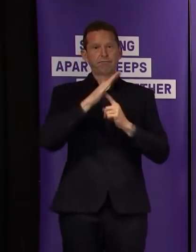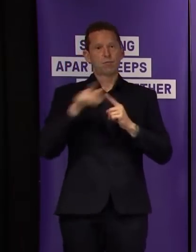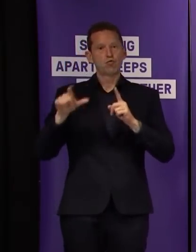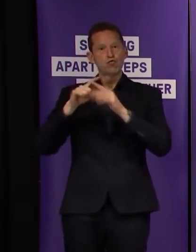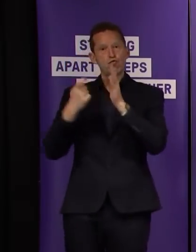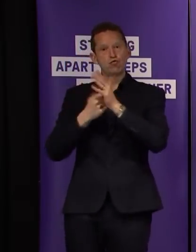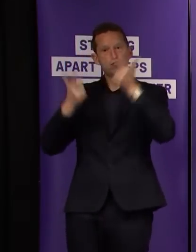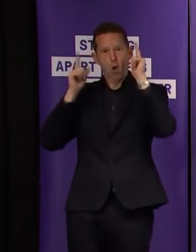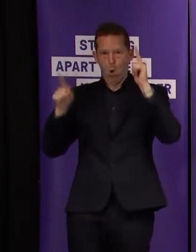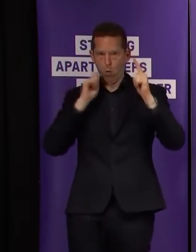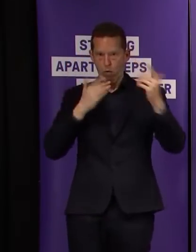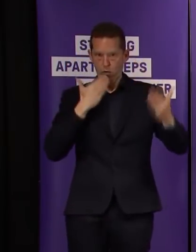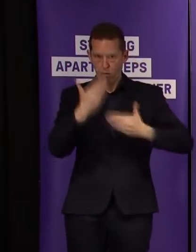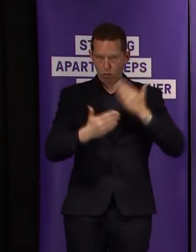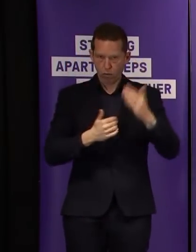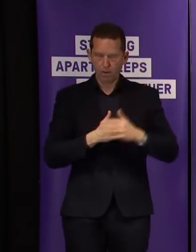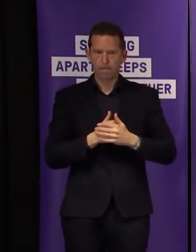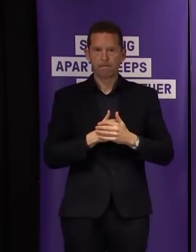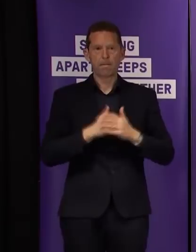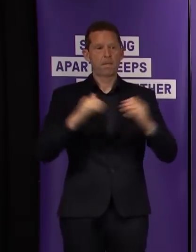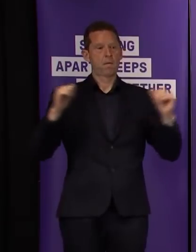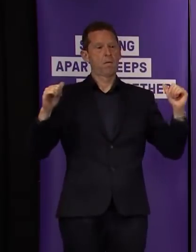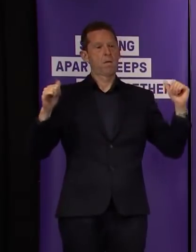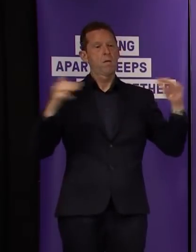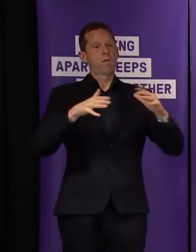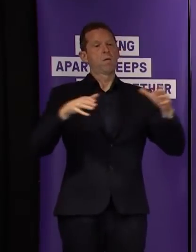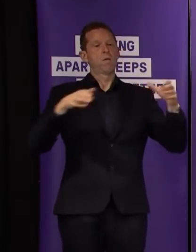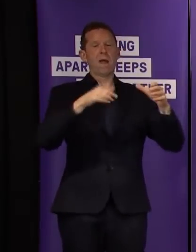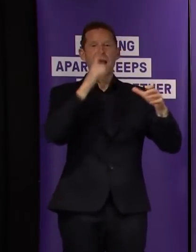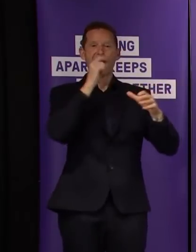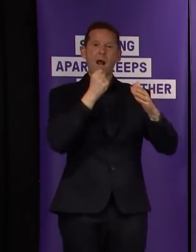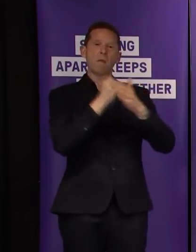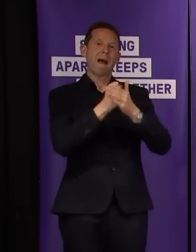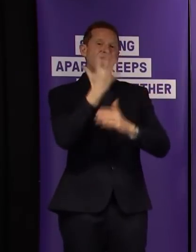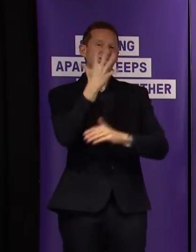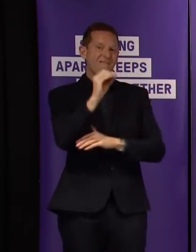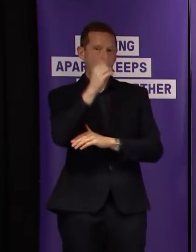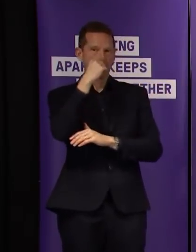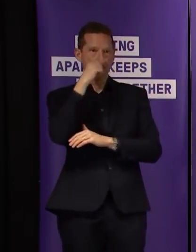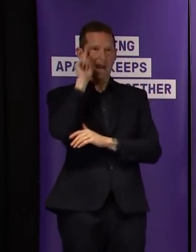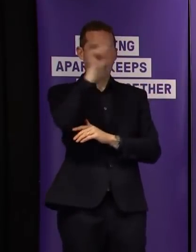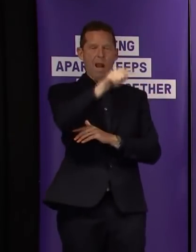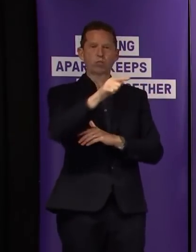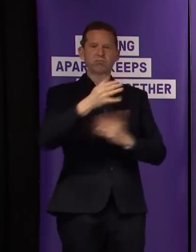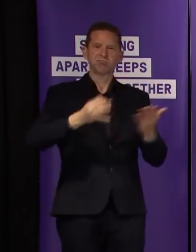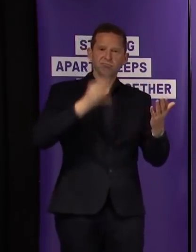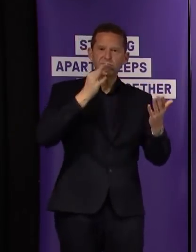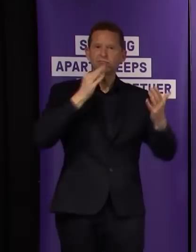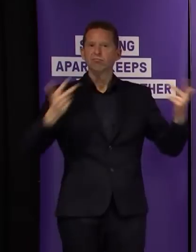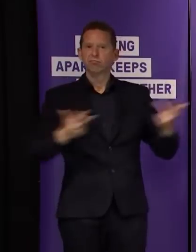moment. Public health gatherings of up to 50 people outdoors,